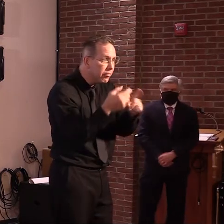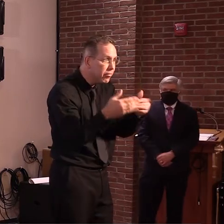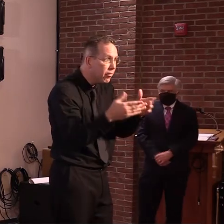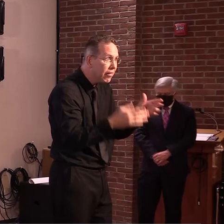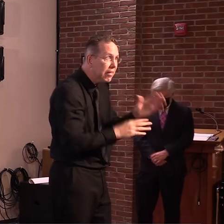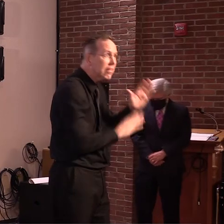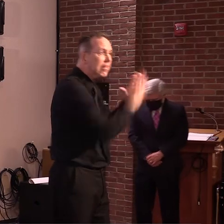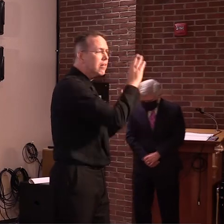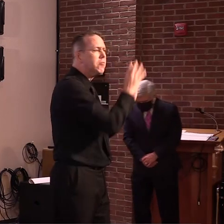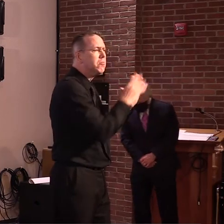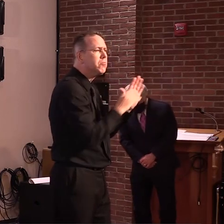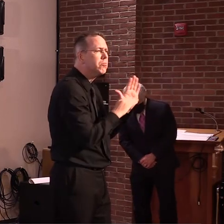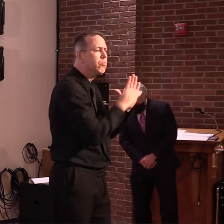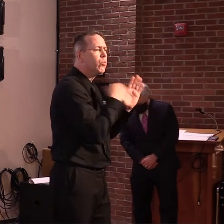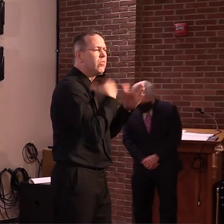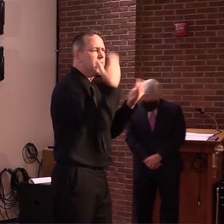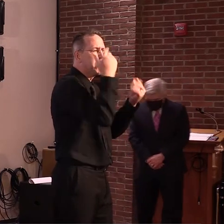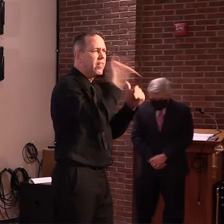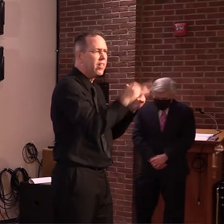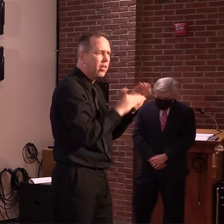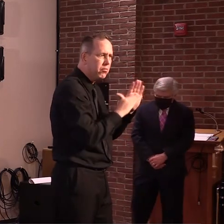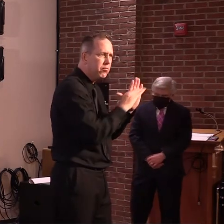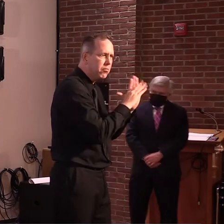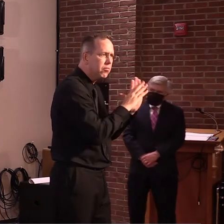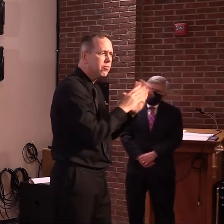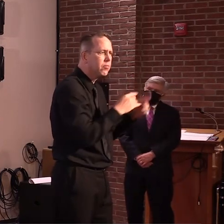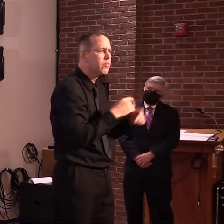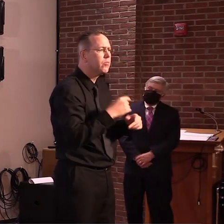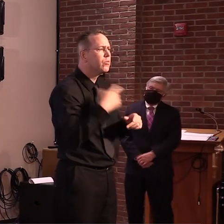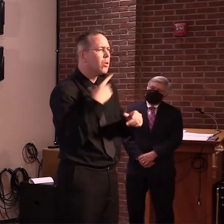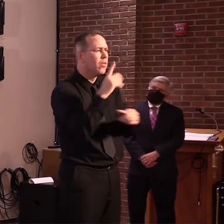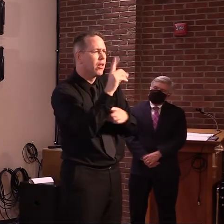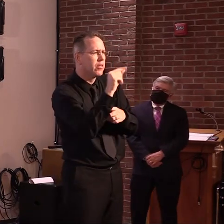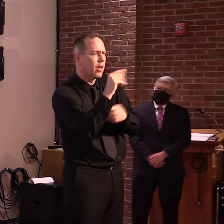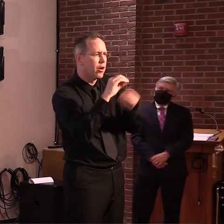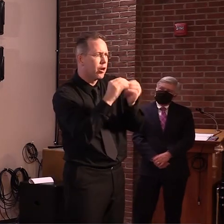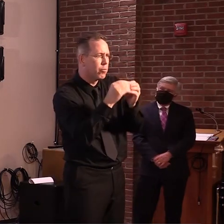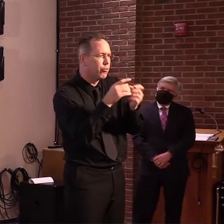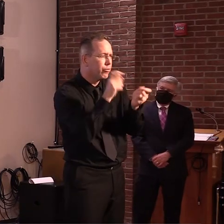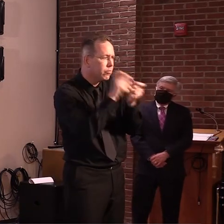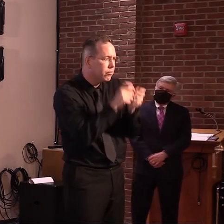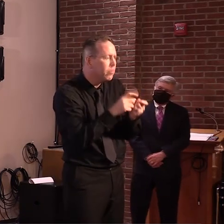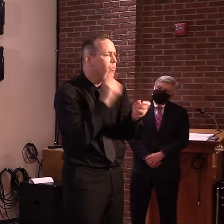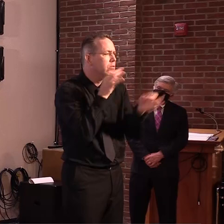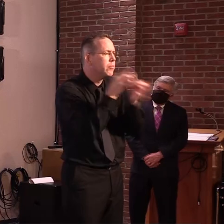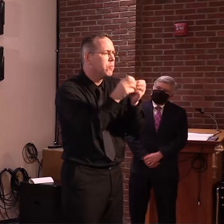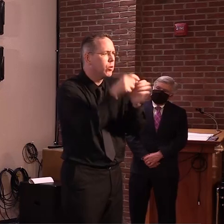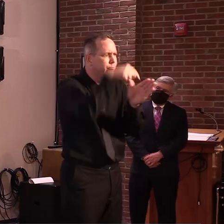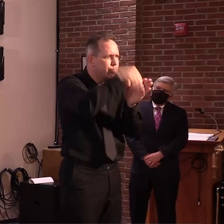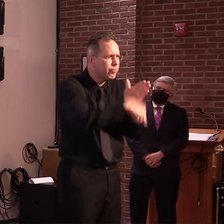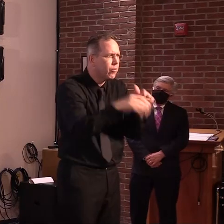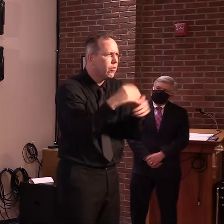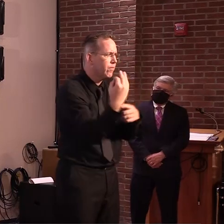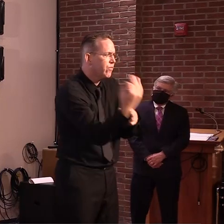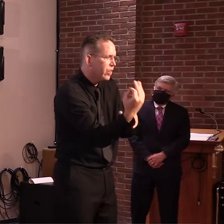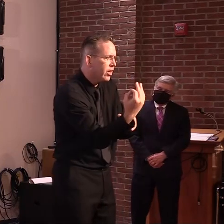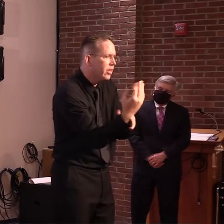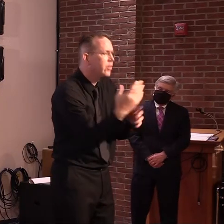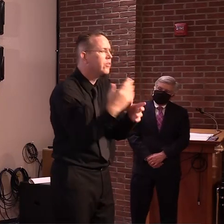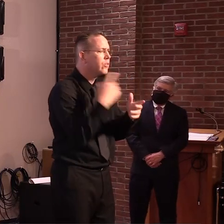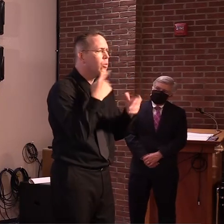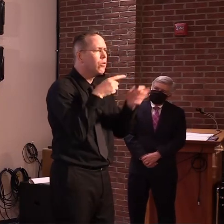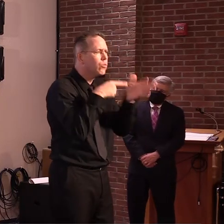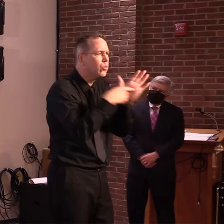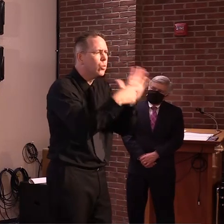today, and we'll let the data explain itself on Friday, where we actually have a pictorial representation